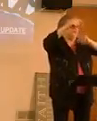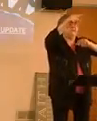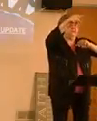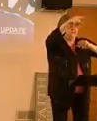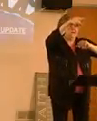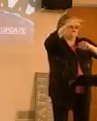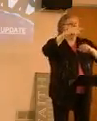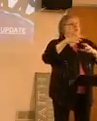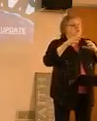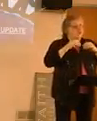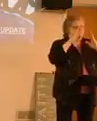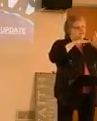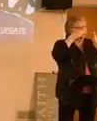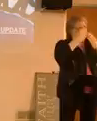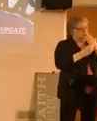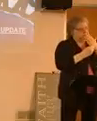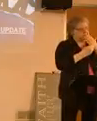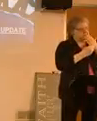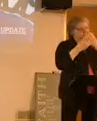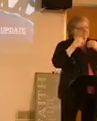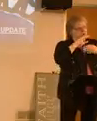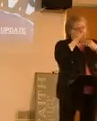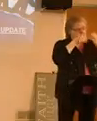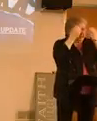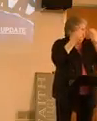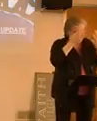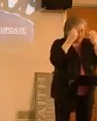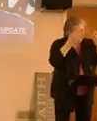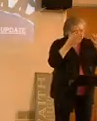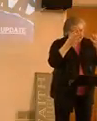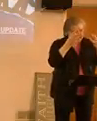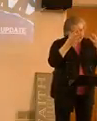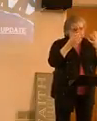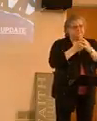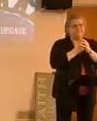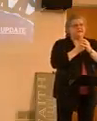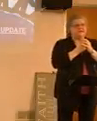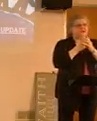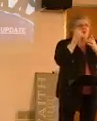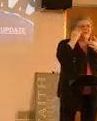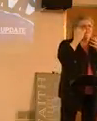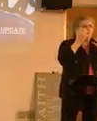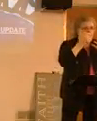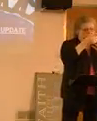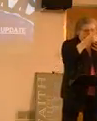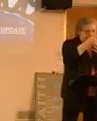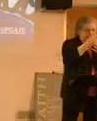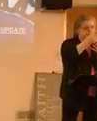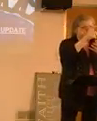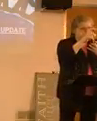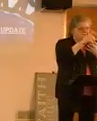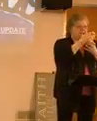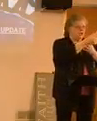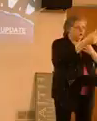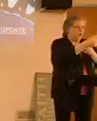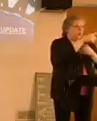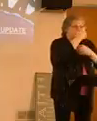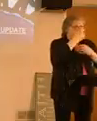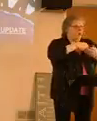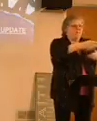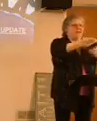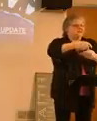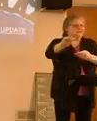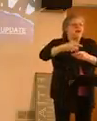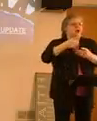look at a bulletin that gives details. Grab one of these on your way out. We don't pass them out anymore because, you know. And